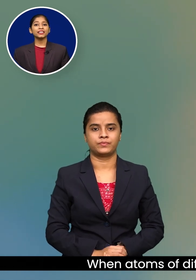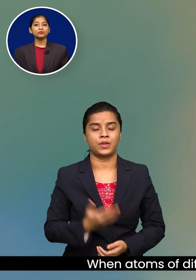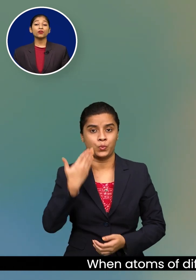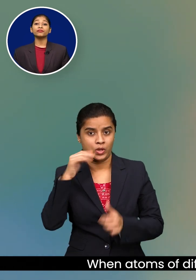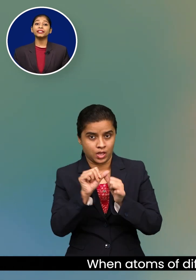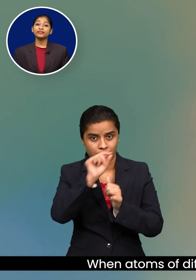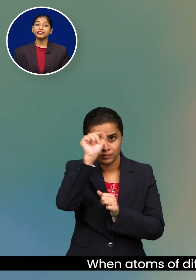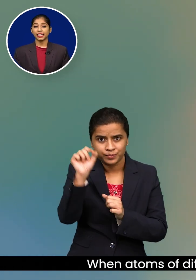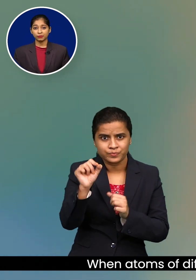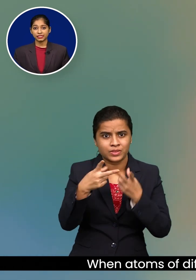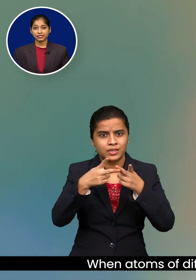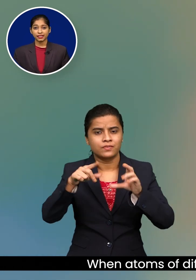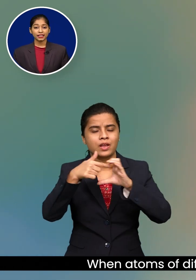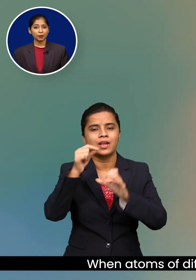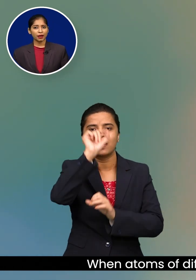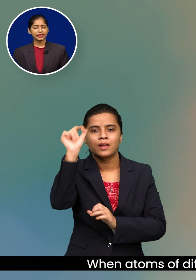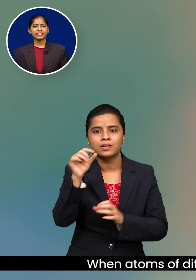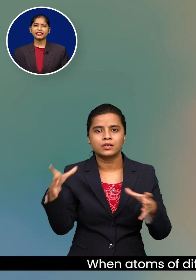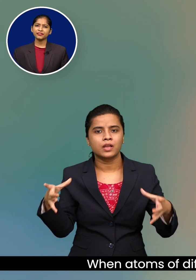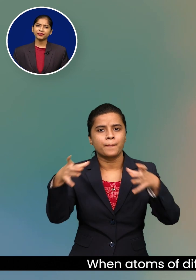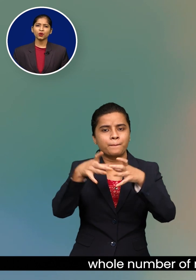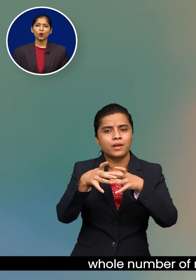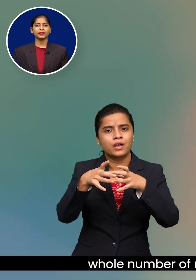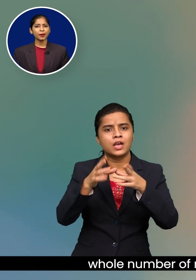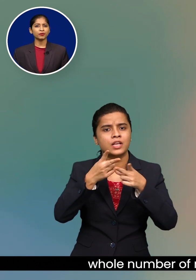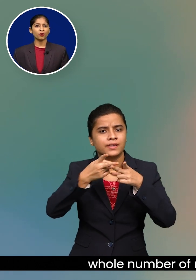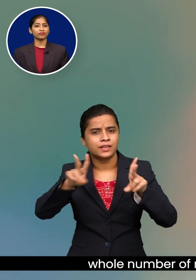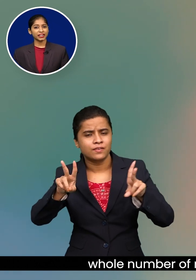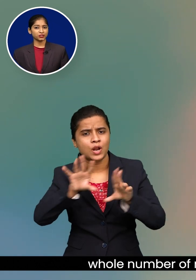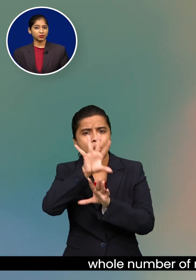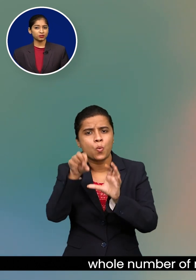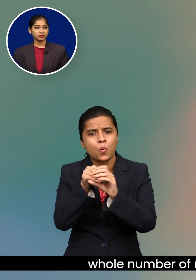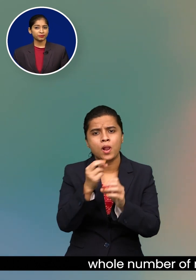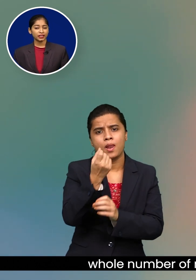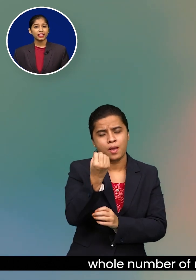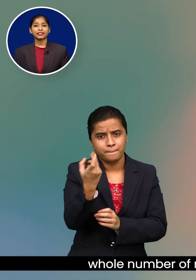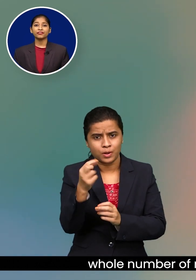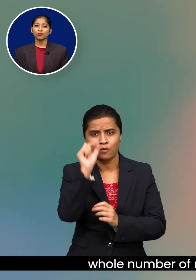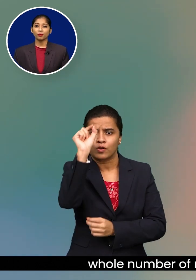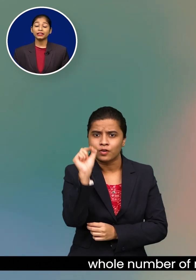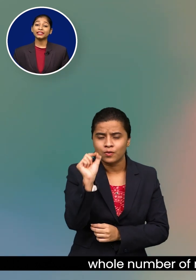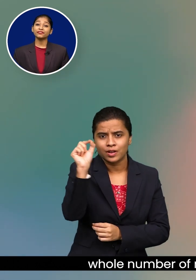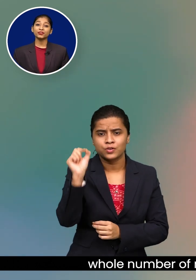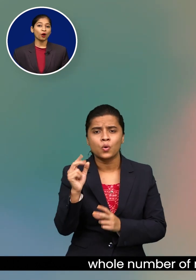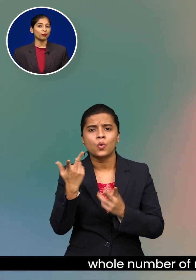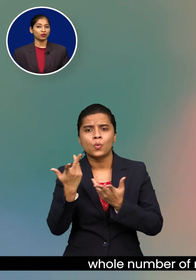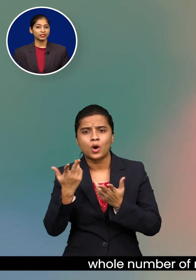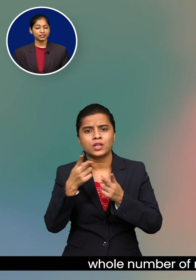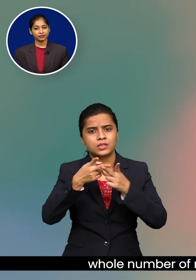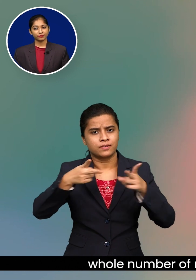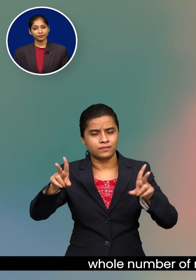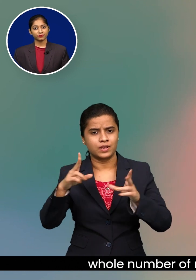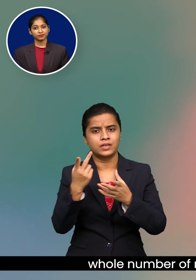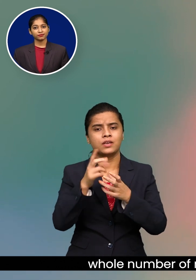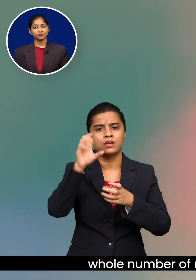When atoms of different elements combine in different whole number of ratios, they form different